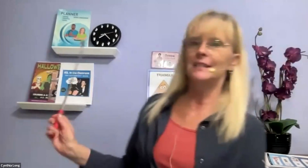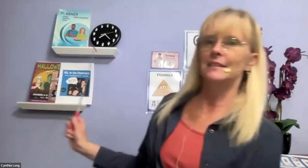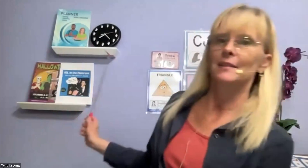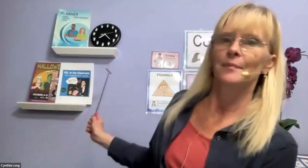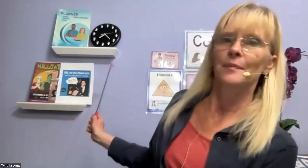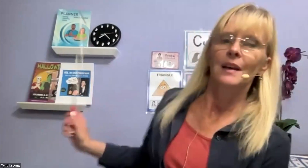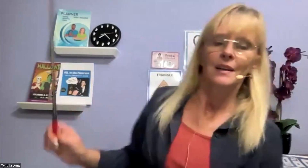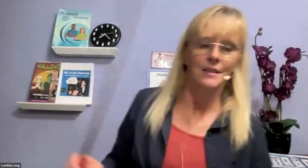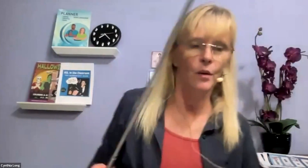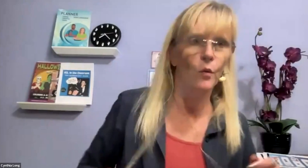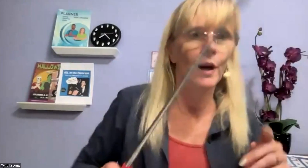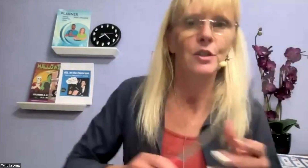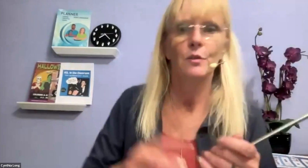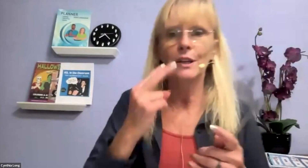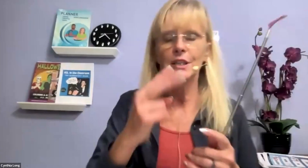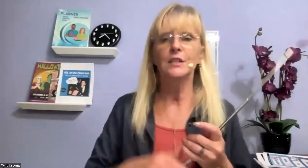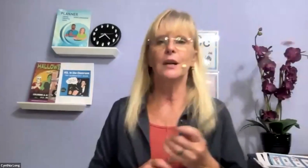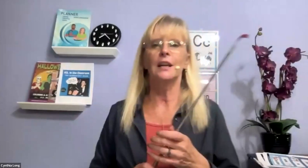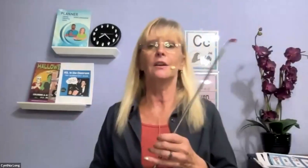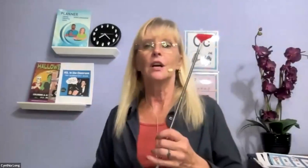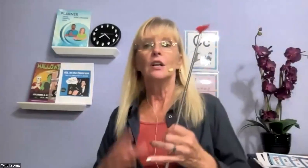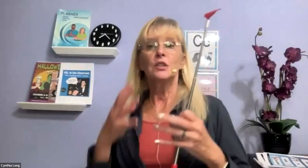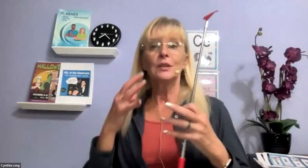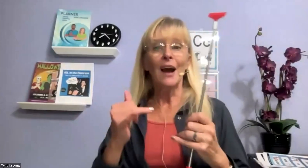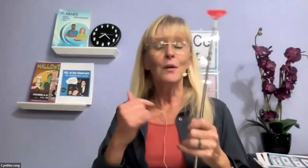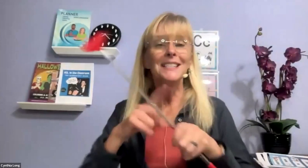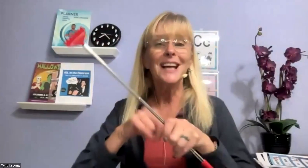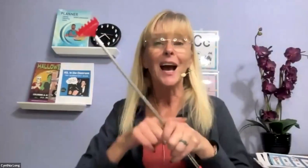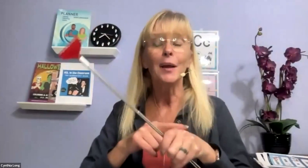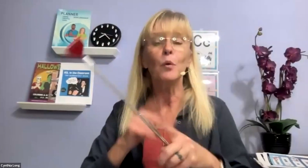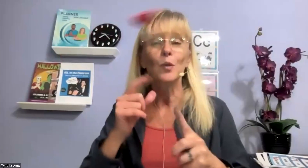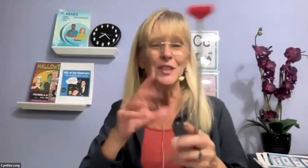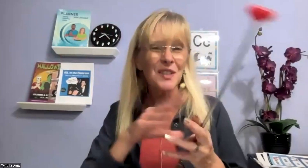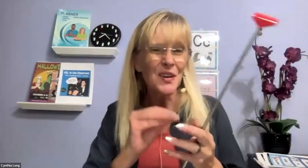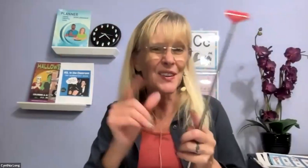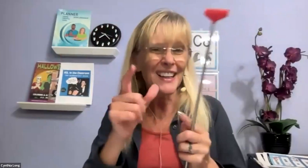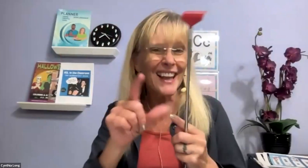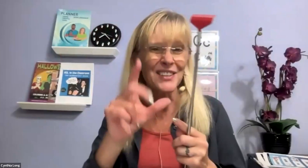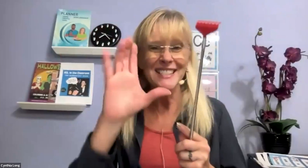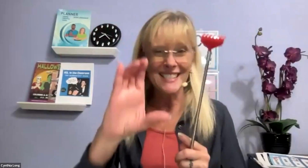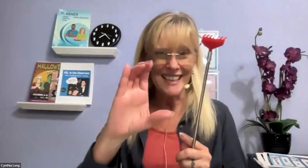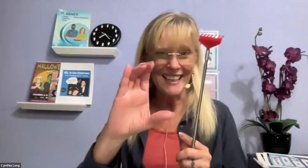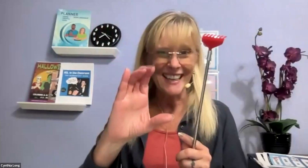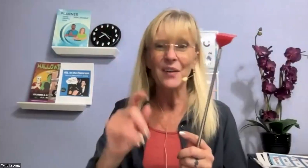this. So watch this right here. So now it's time. We're going to learn the letter C,